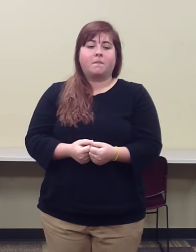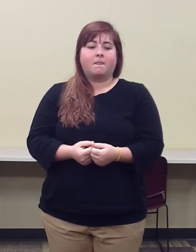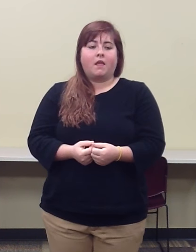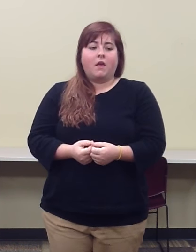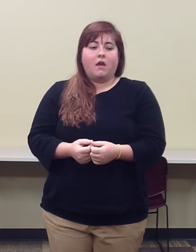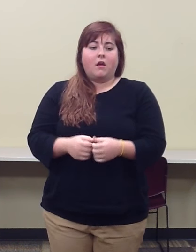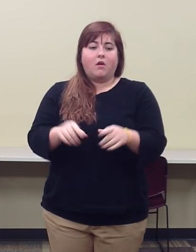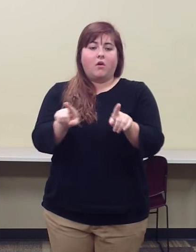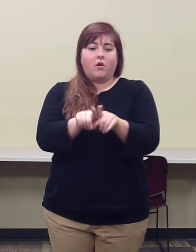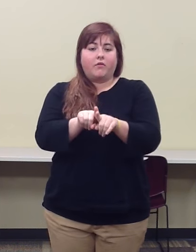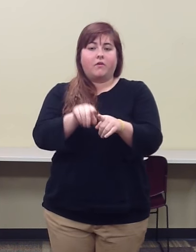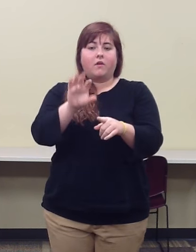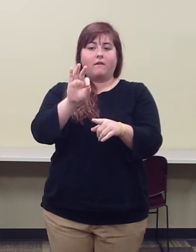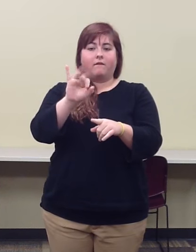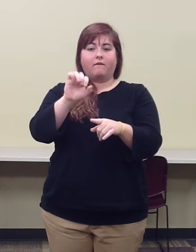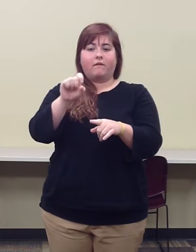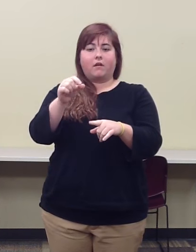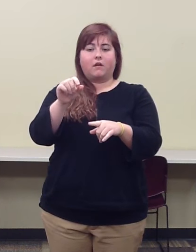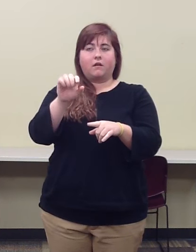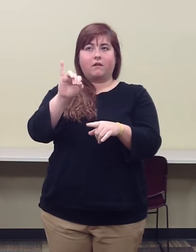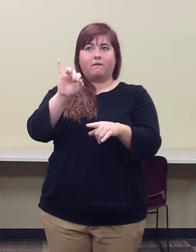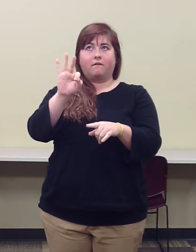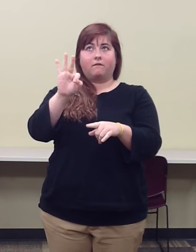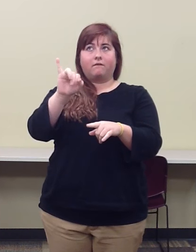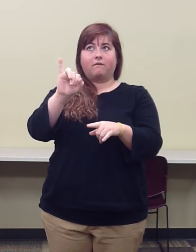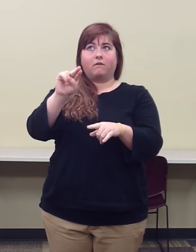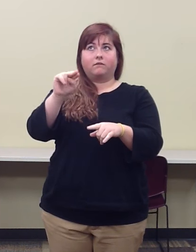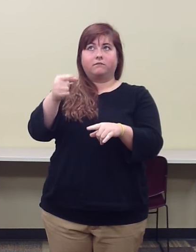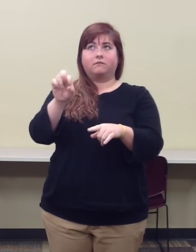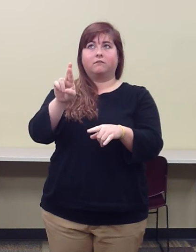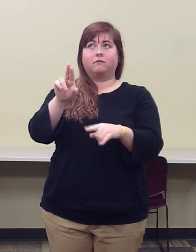also fingerprinted, and that information is sent to the FBI.